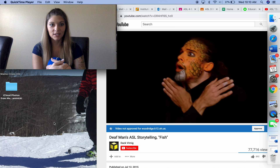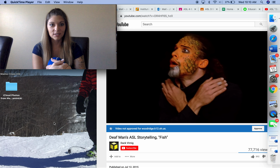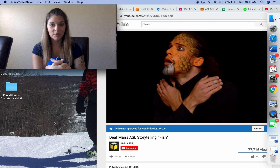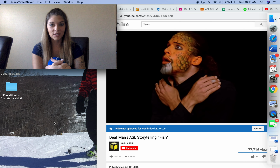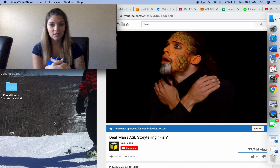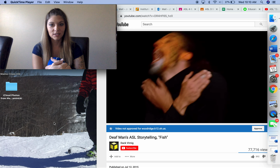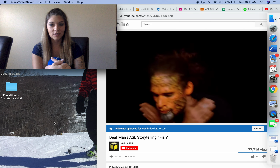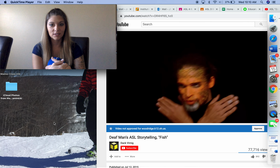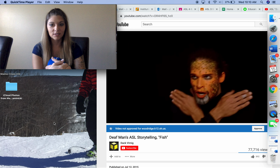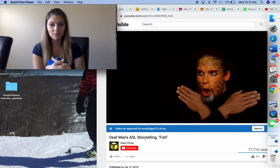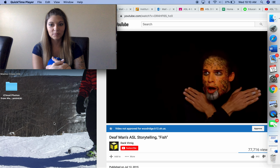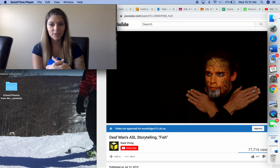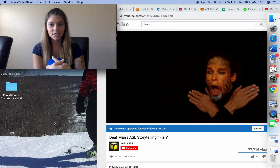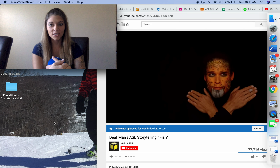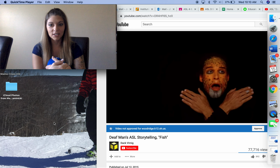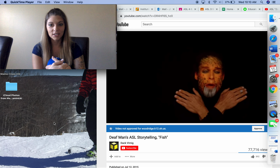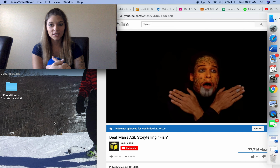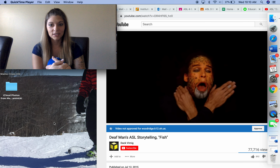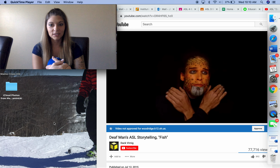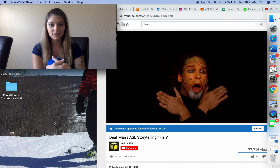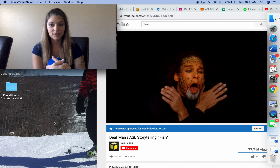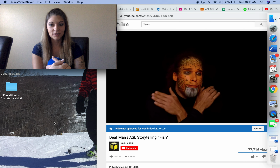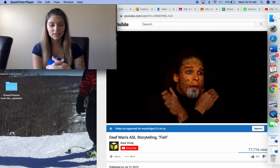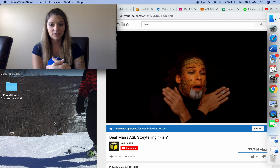Sees it, something. Bites it.